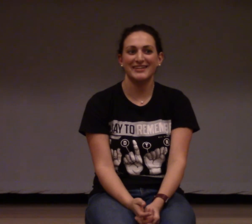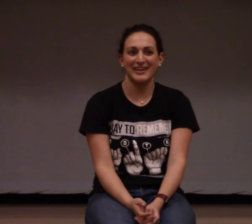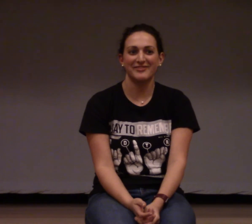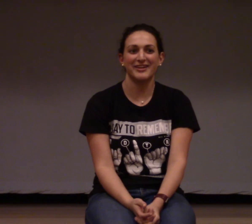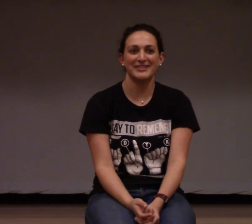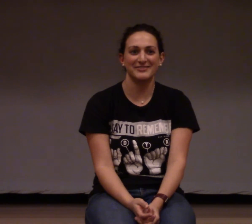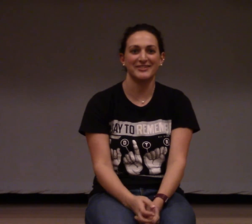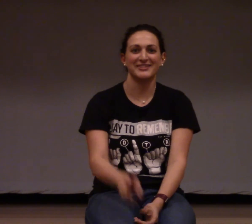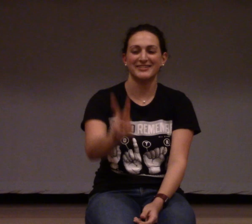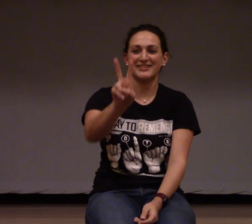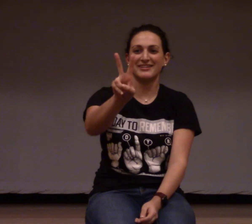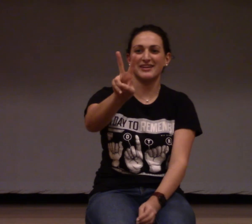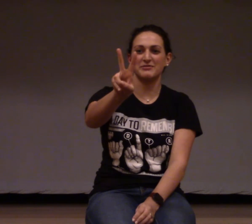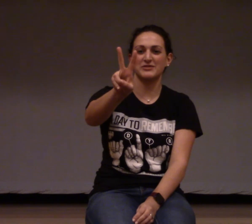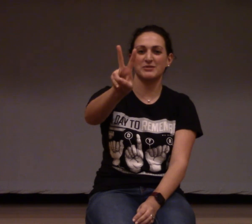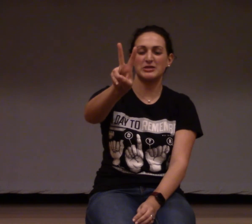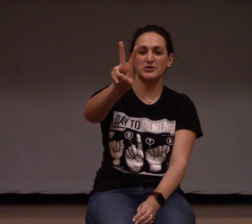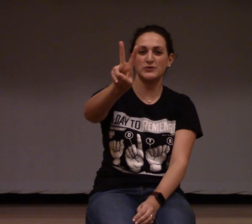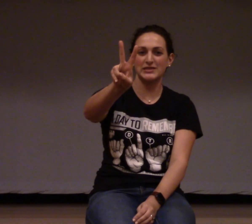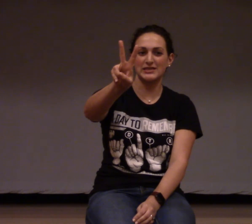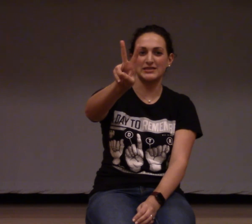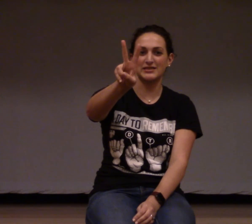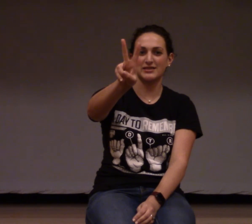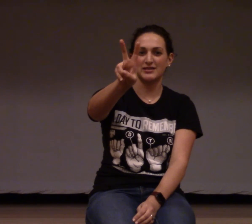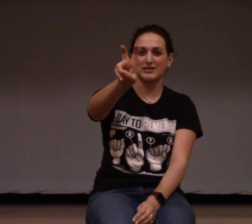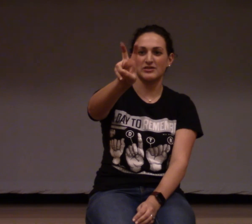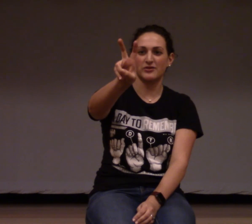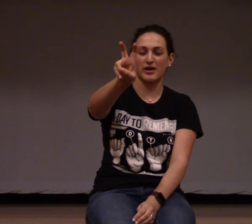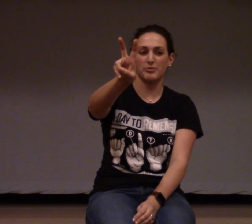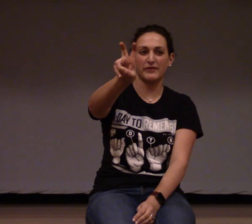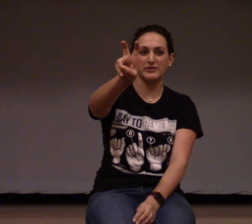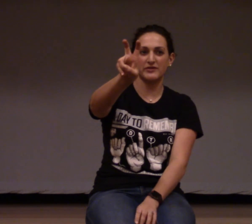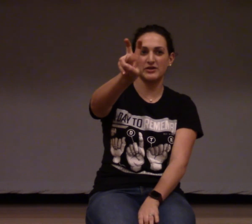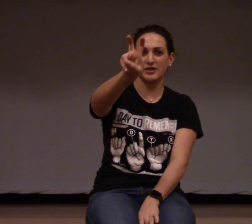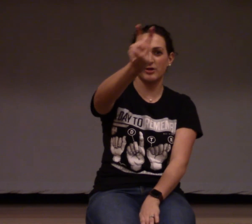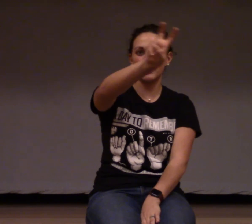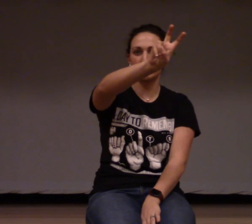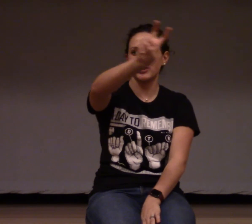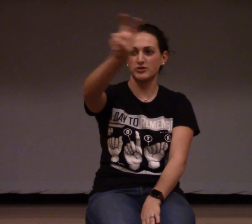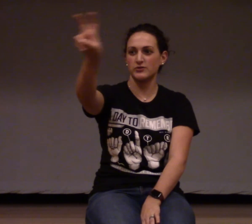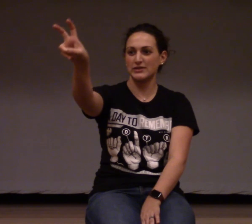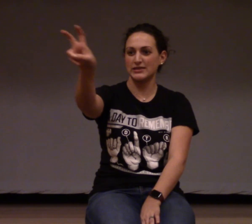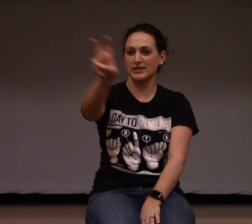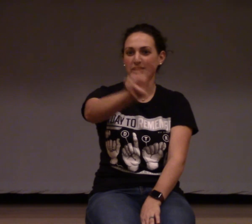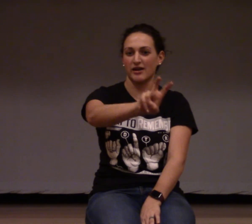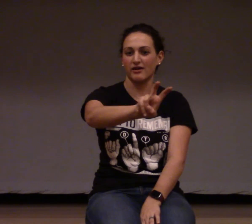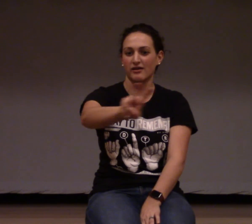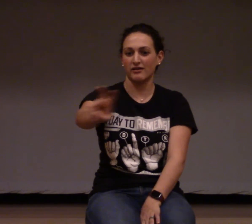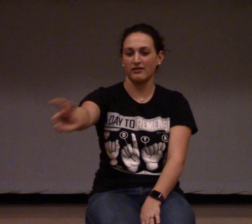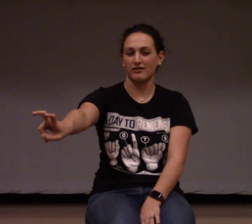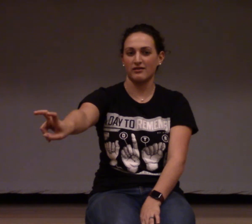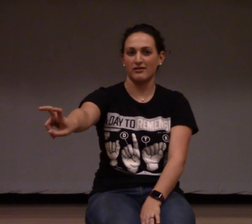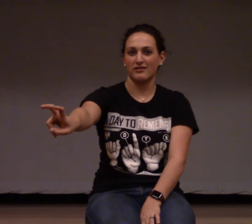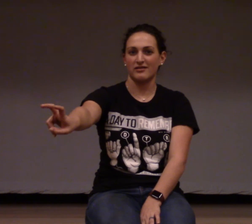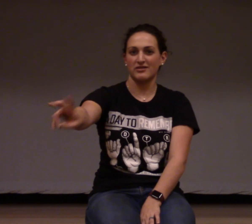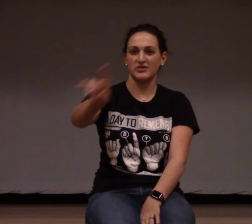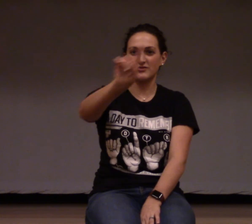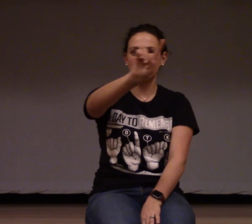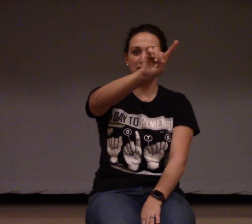Can't forget this one. Yep, so it's going to be 2 Z's. So kind of bend those fingers a little bit, draw 2 Z's in the air. So Z in